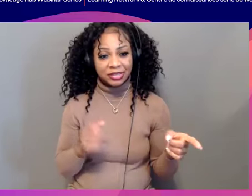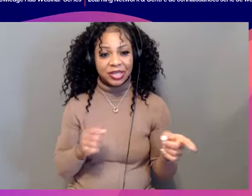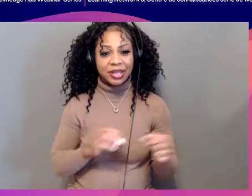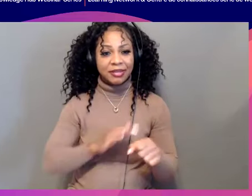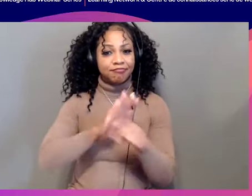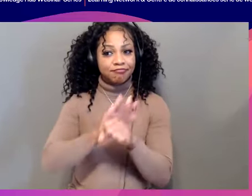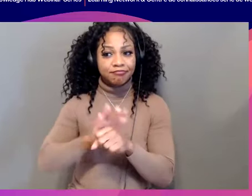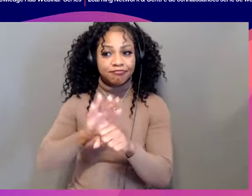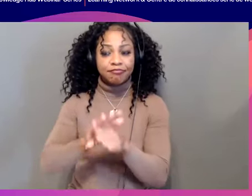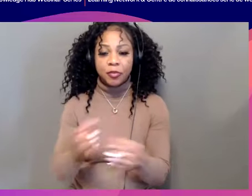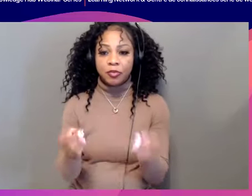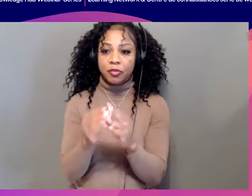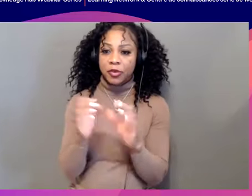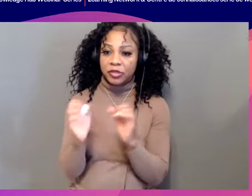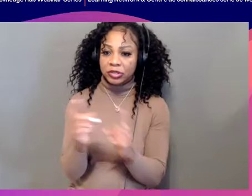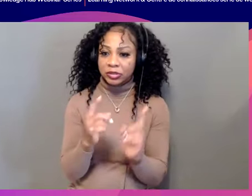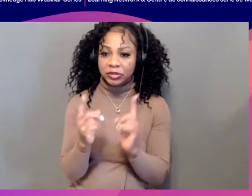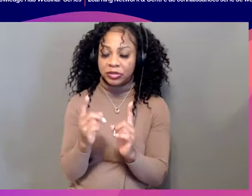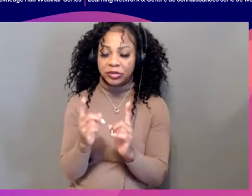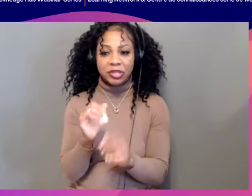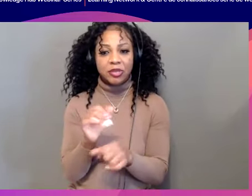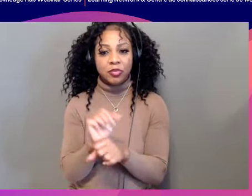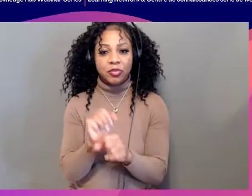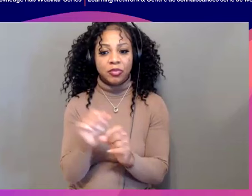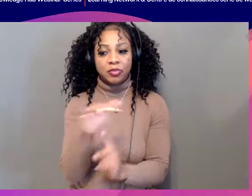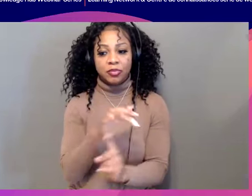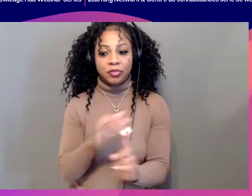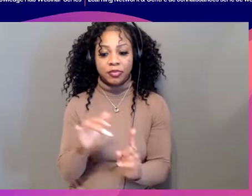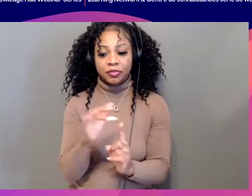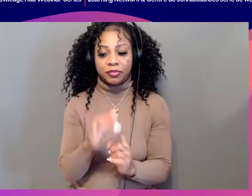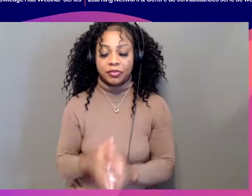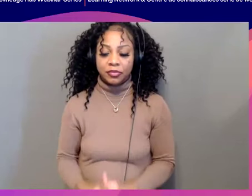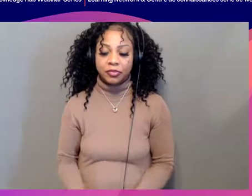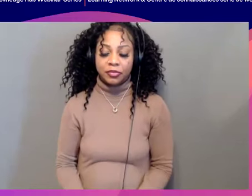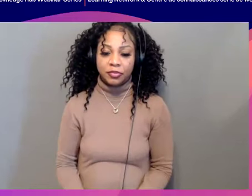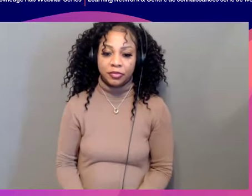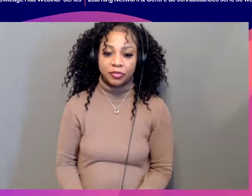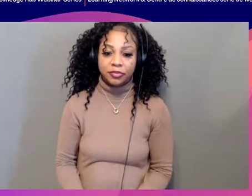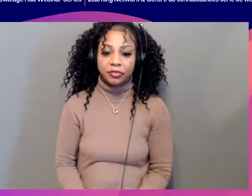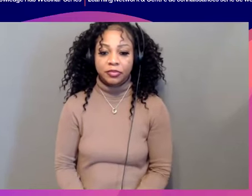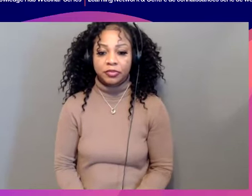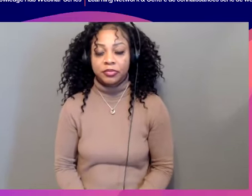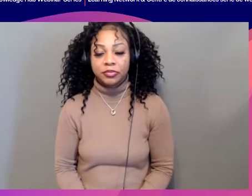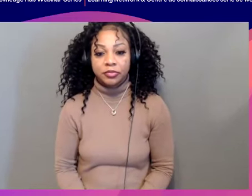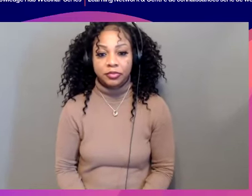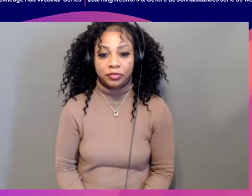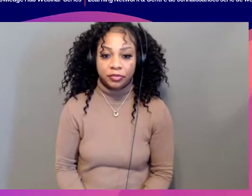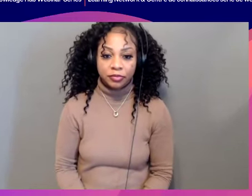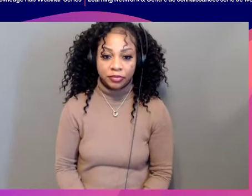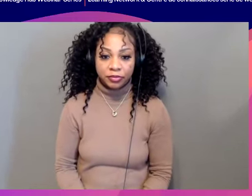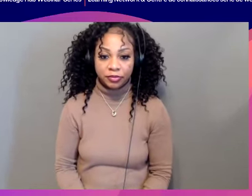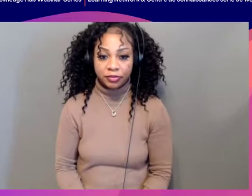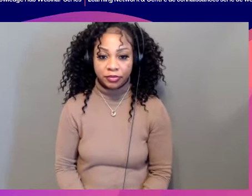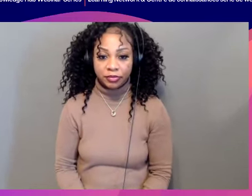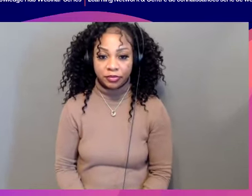further education in your workplace. Um, and you know, while continuing to